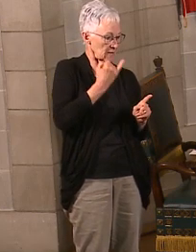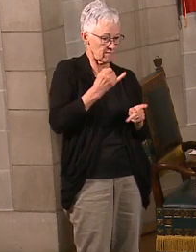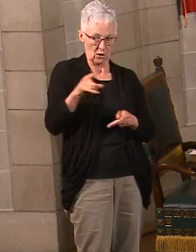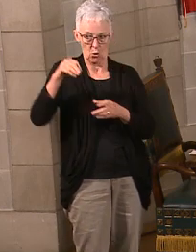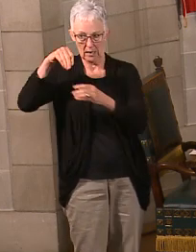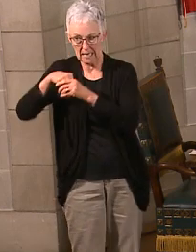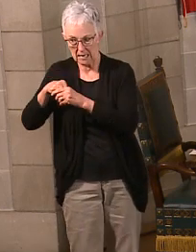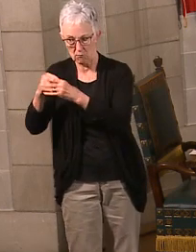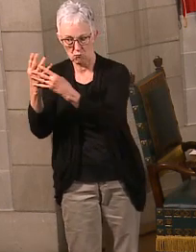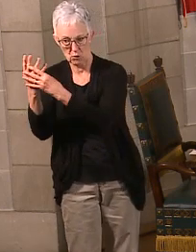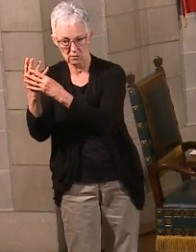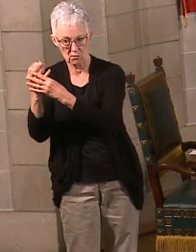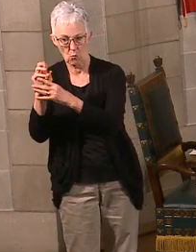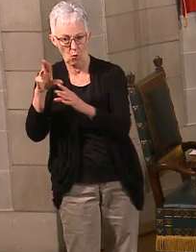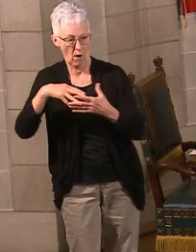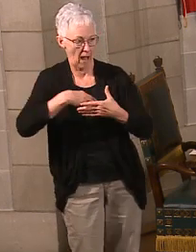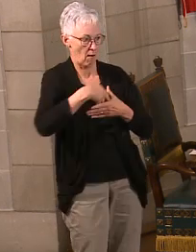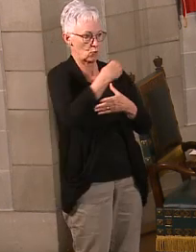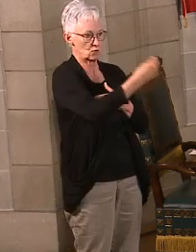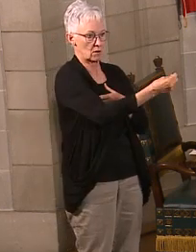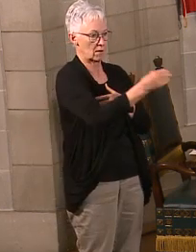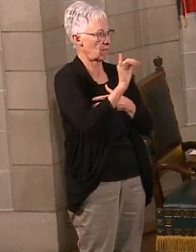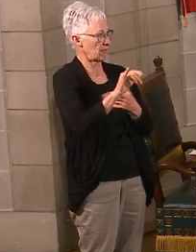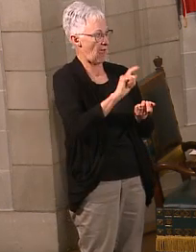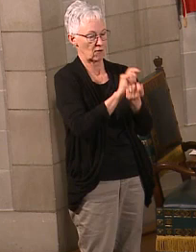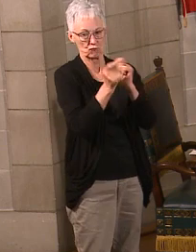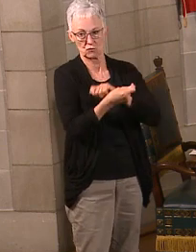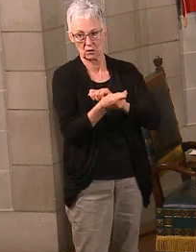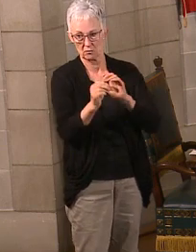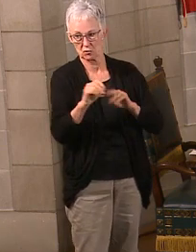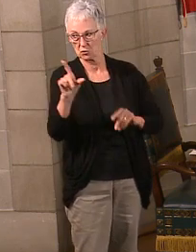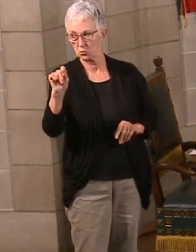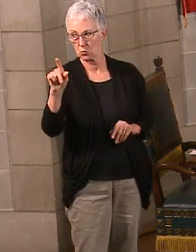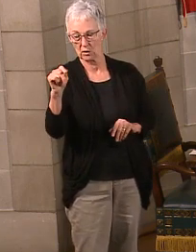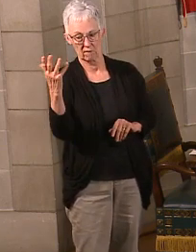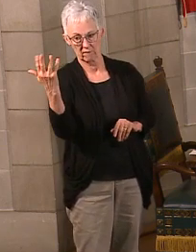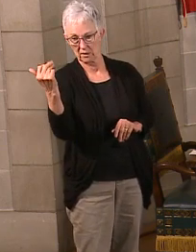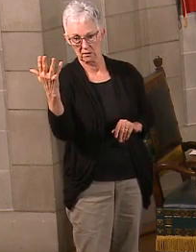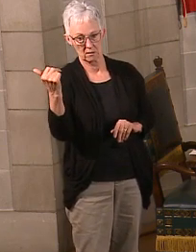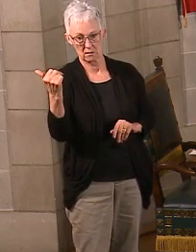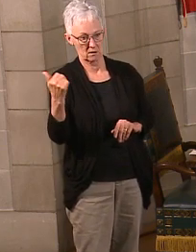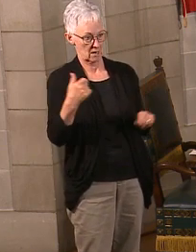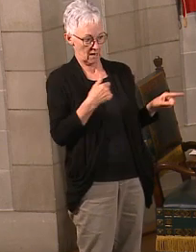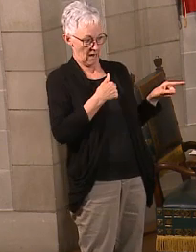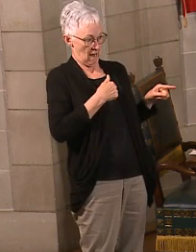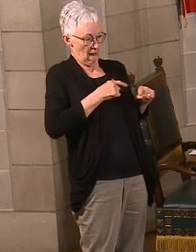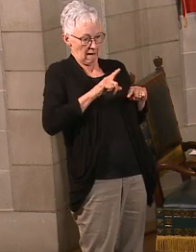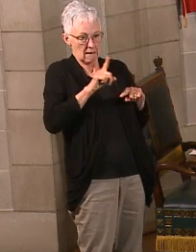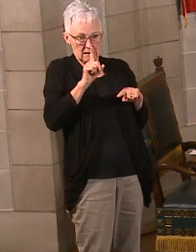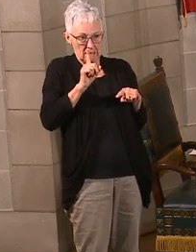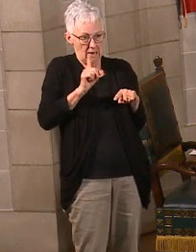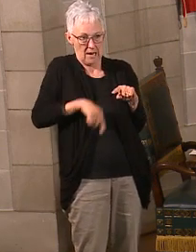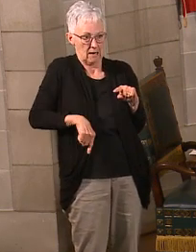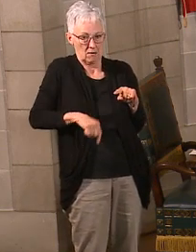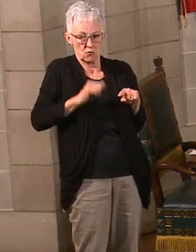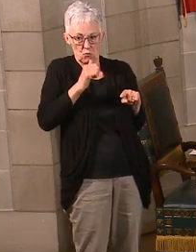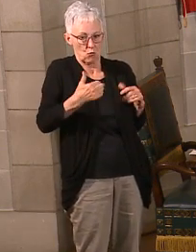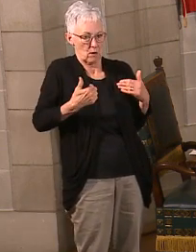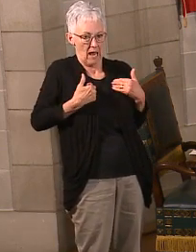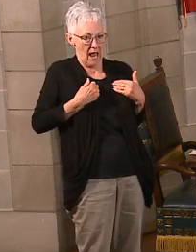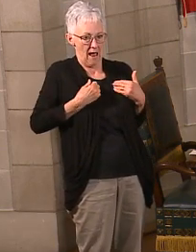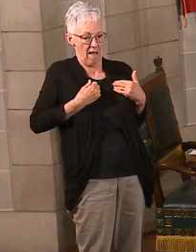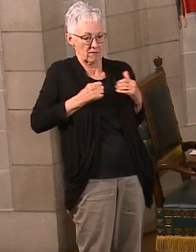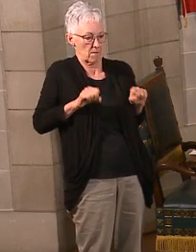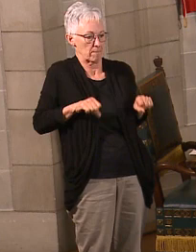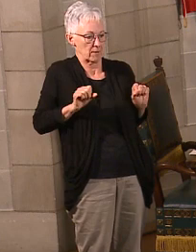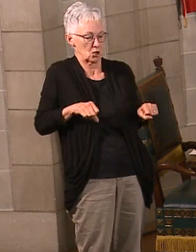changed in 2015. So I do not in good conscience have the ability to hand people off to someone